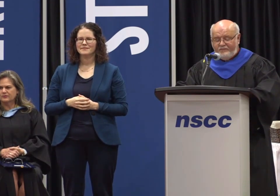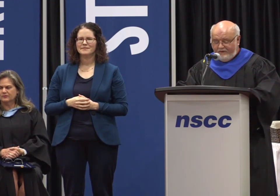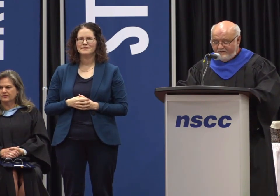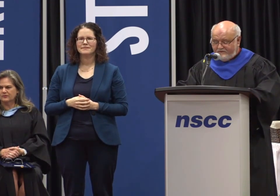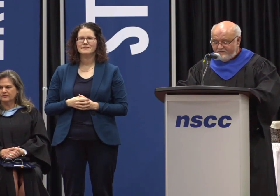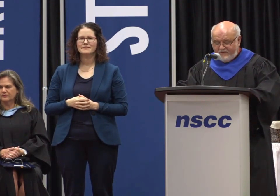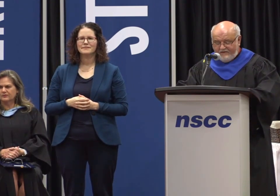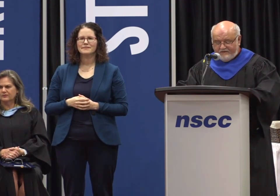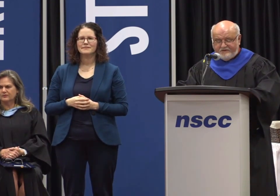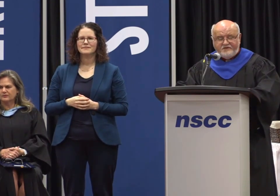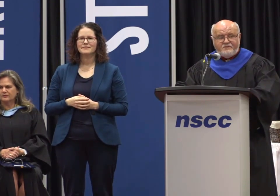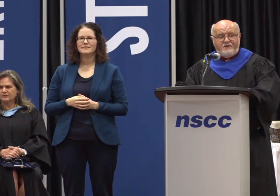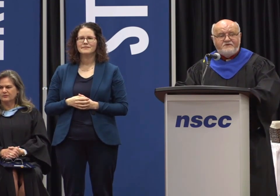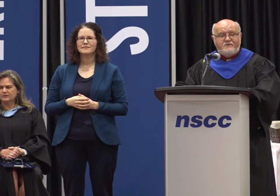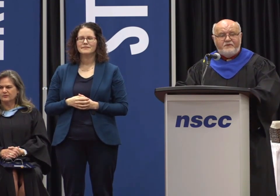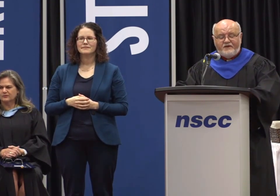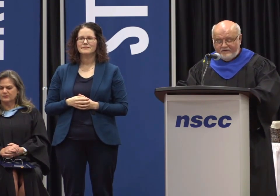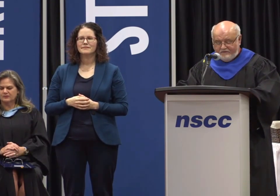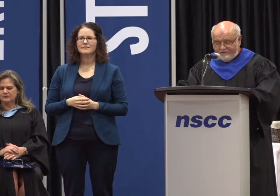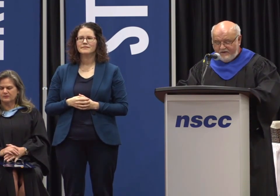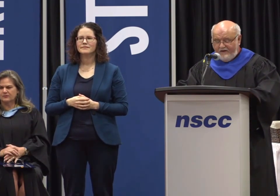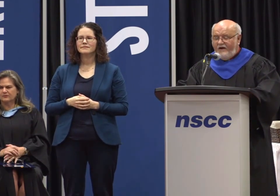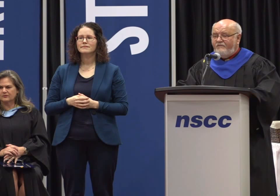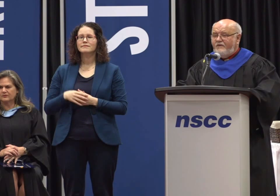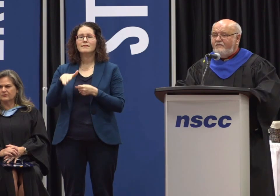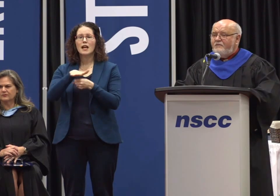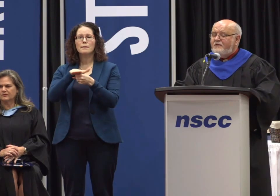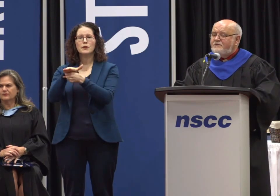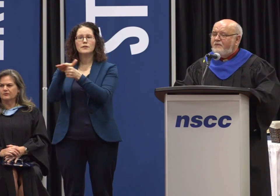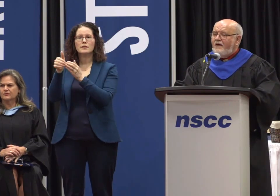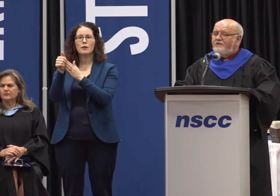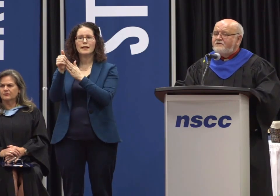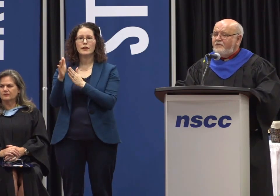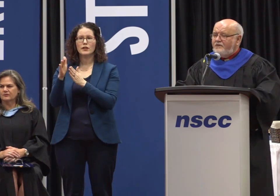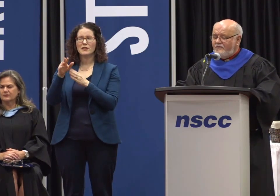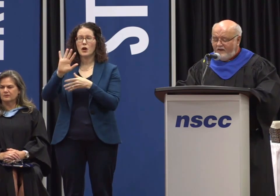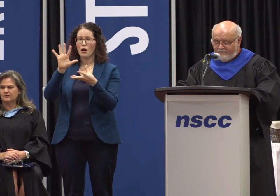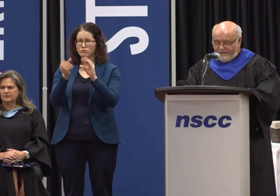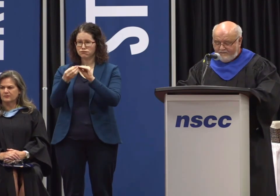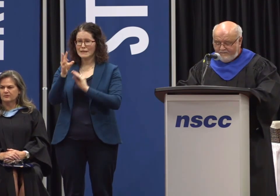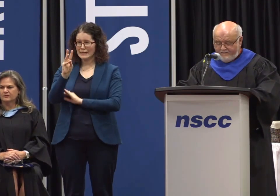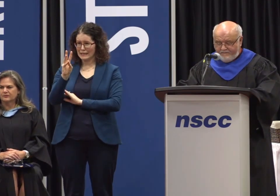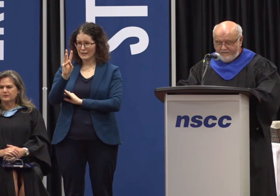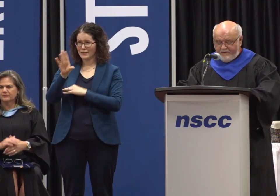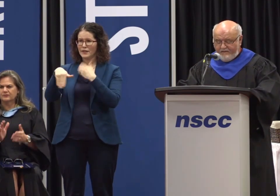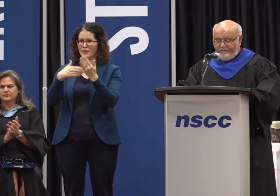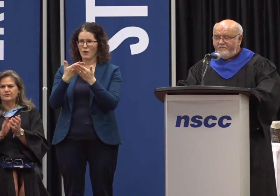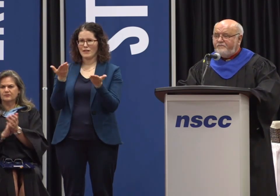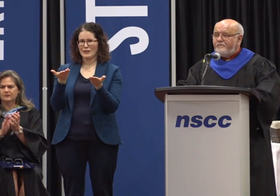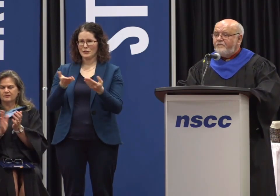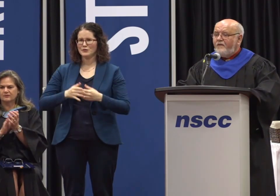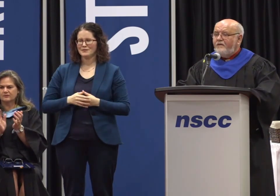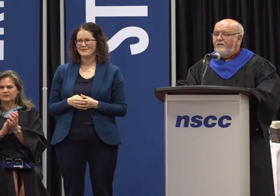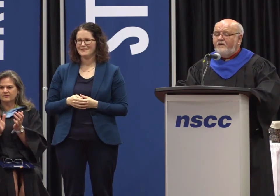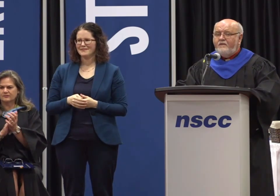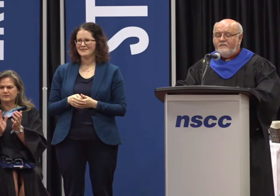And I am pleased to say the 6 municipal leaders of the municipalities of Pictou County.